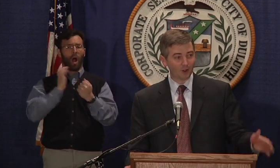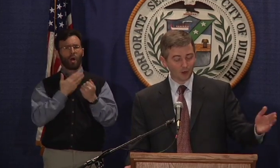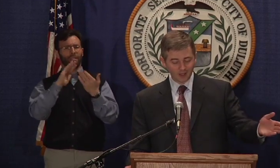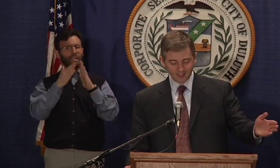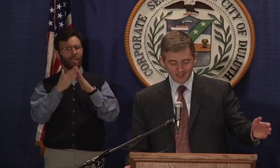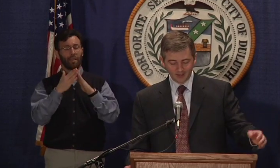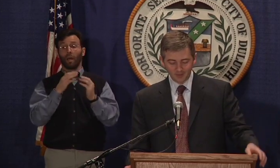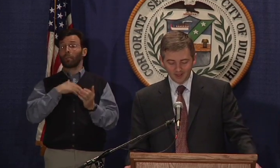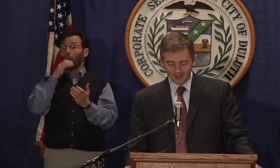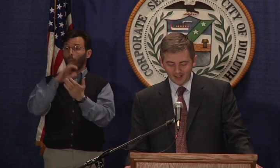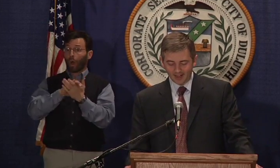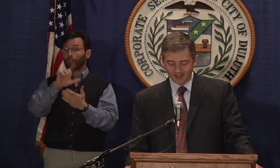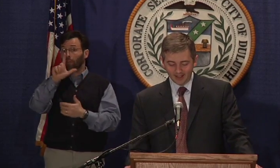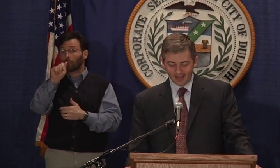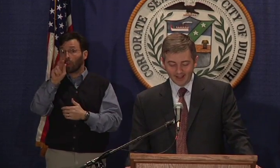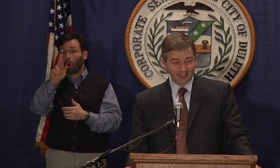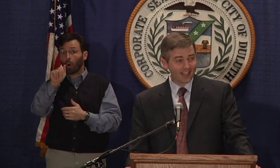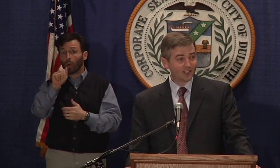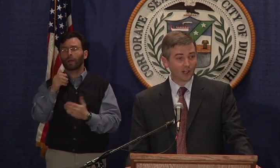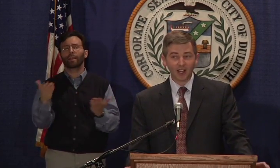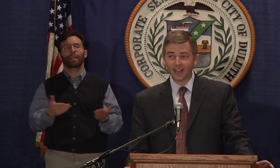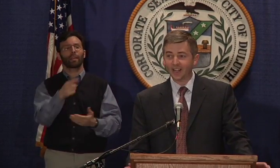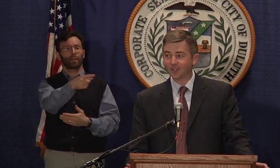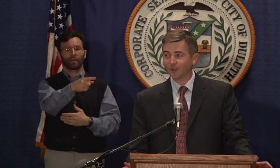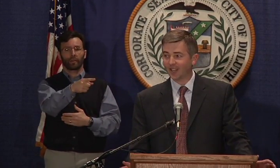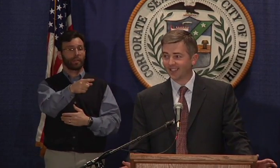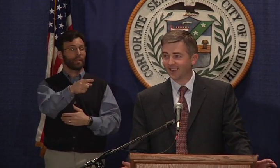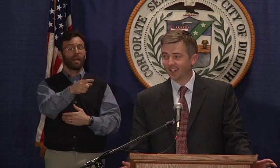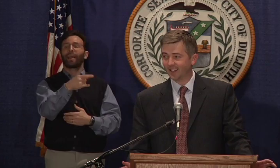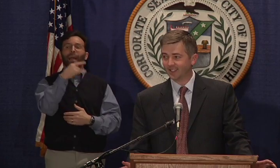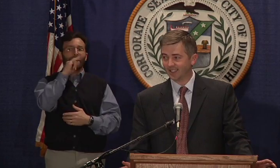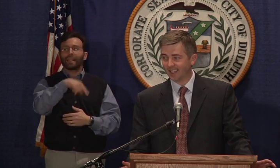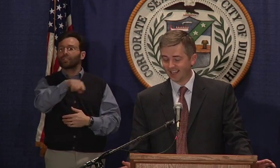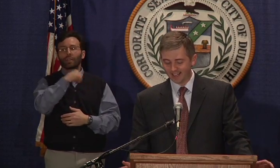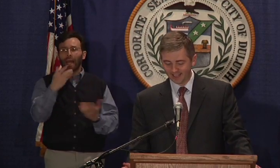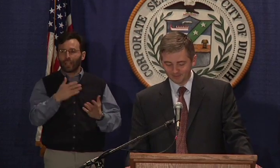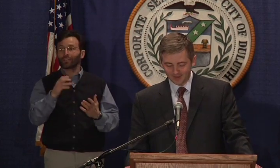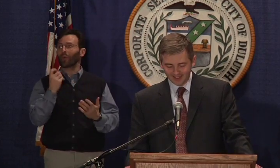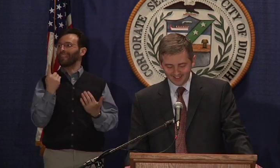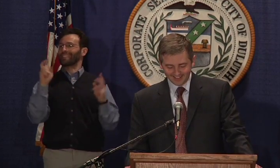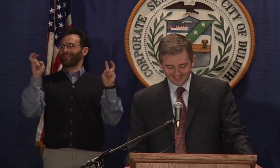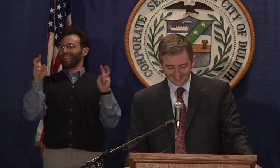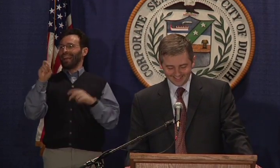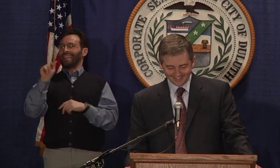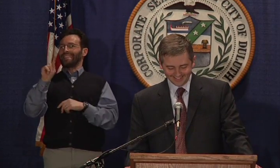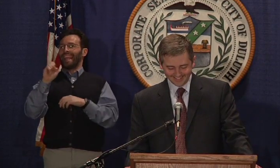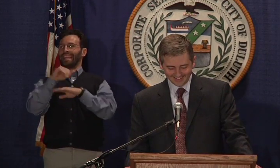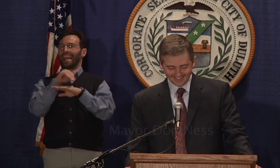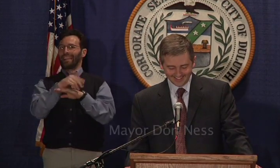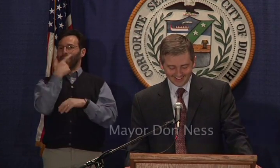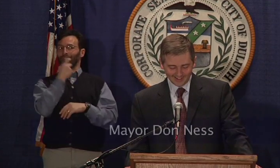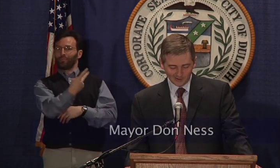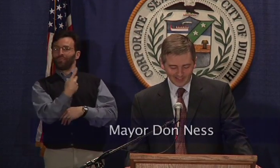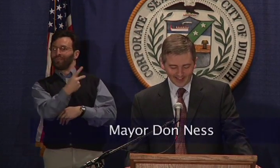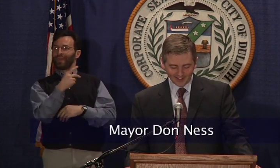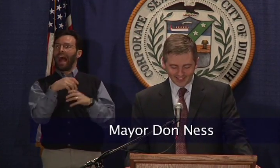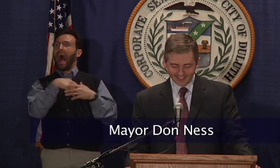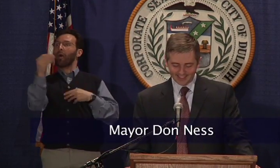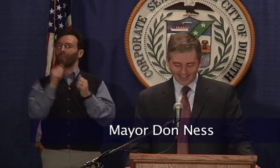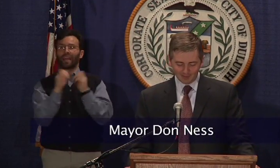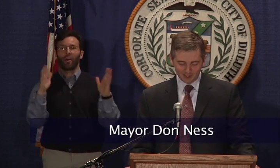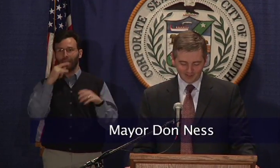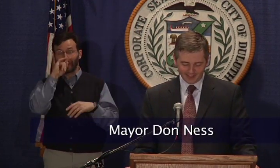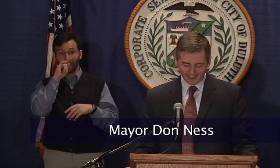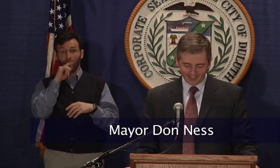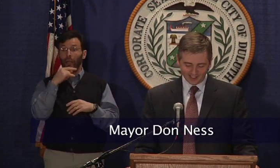My wife Laura is here, and the kids are not here, so technically this is a date night. We gave the